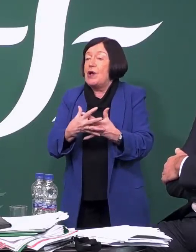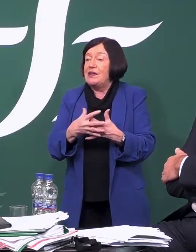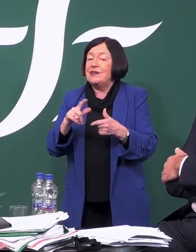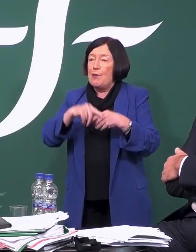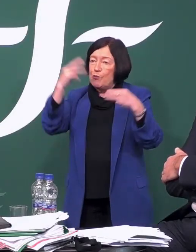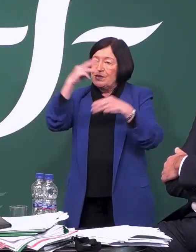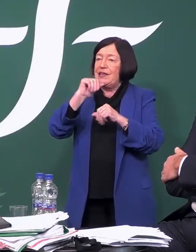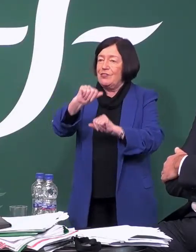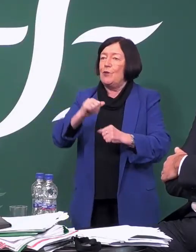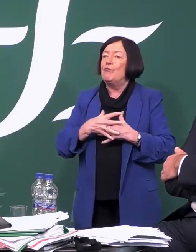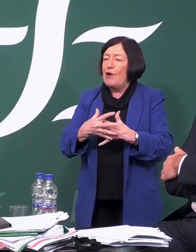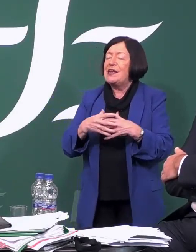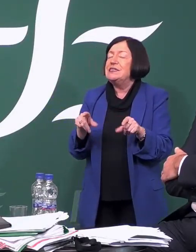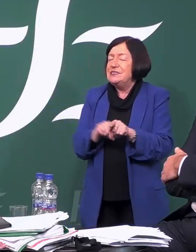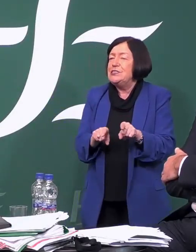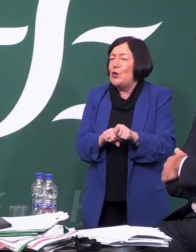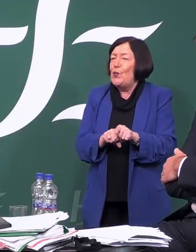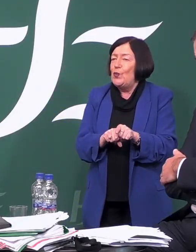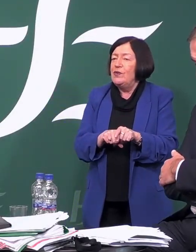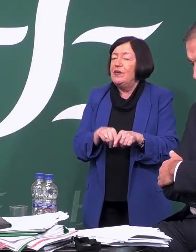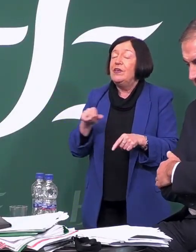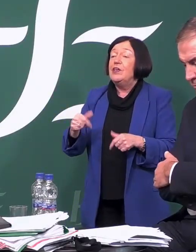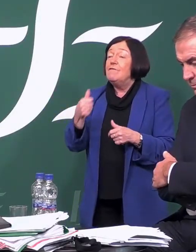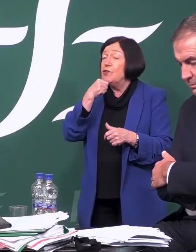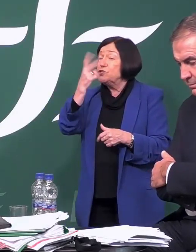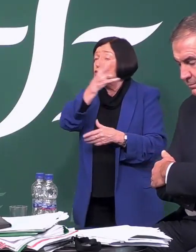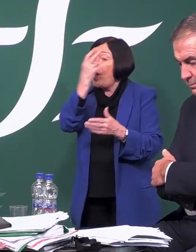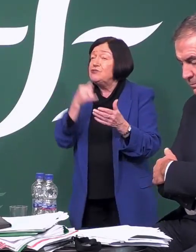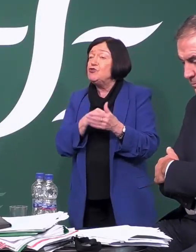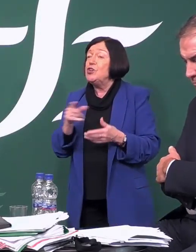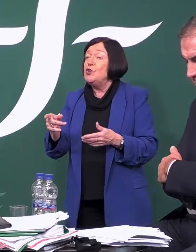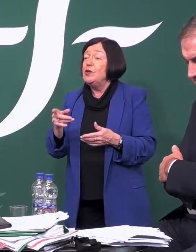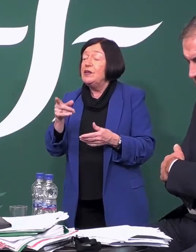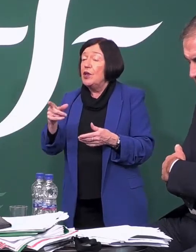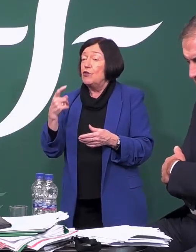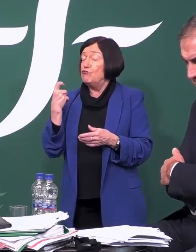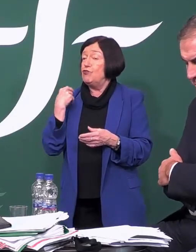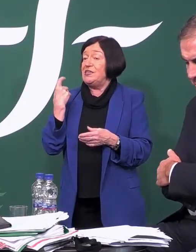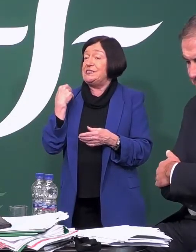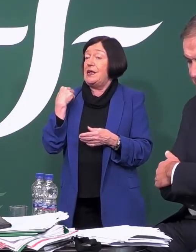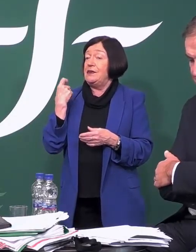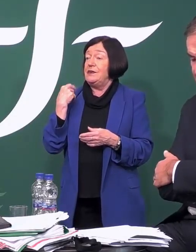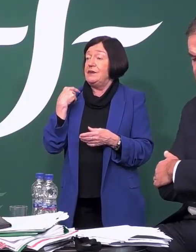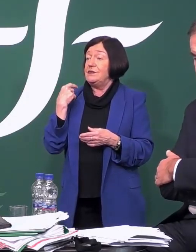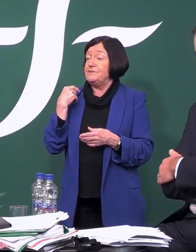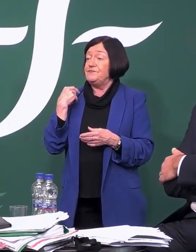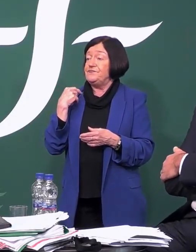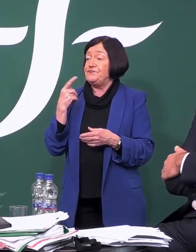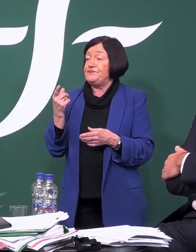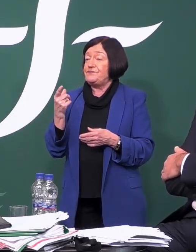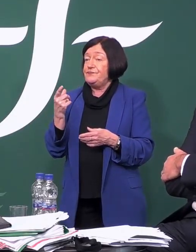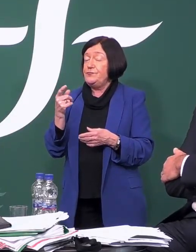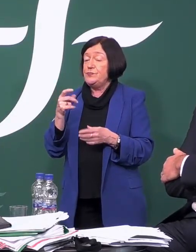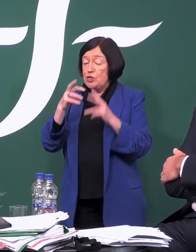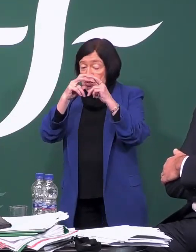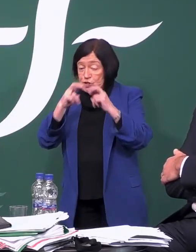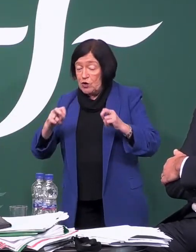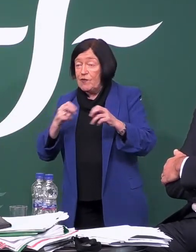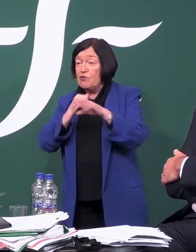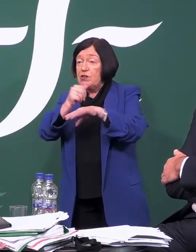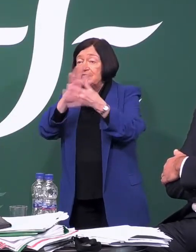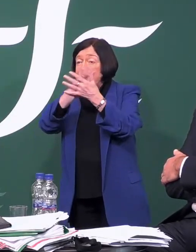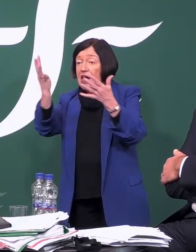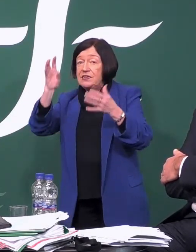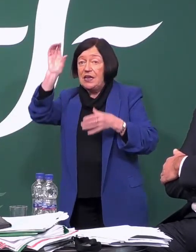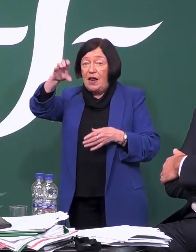their pregnancy too. So that the first question you had was a recent survey across all 19